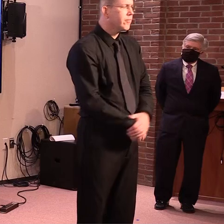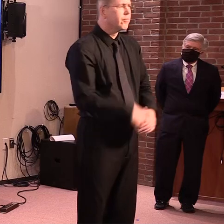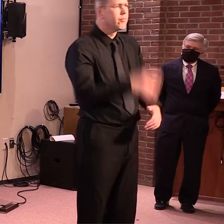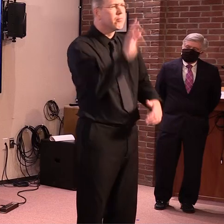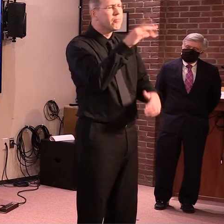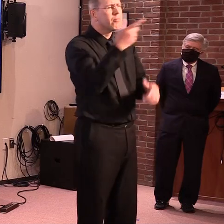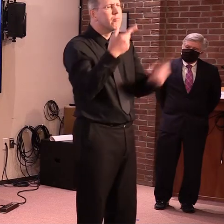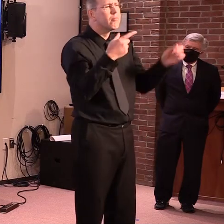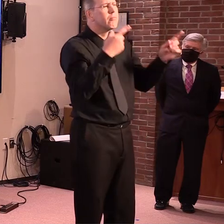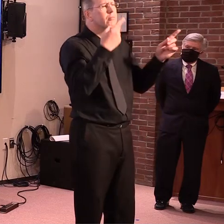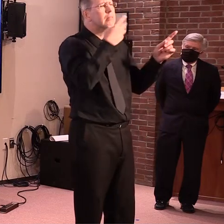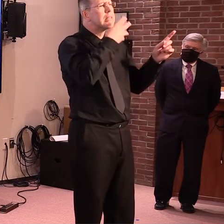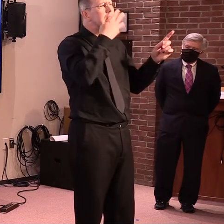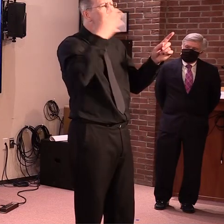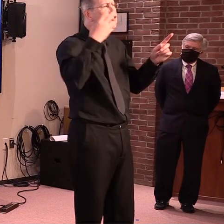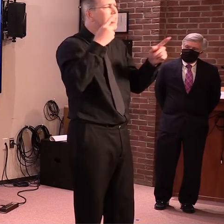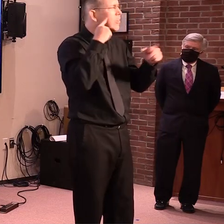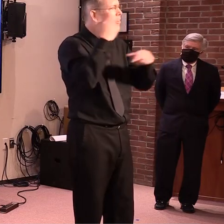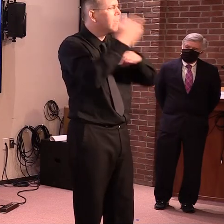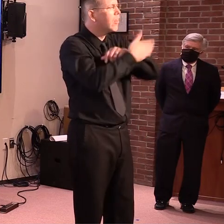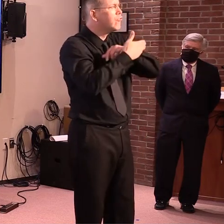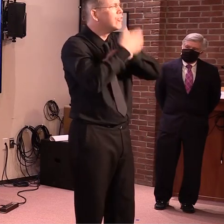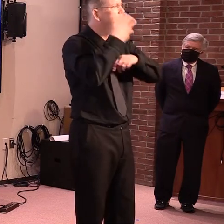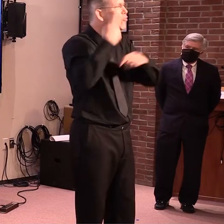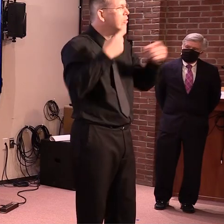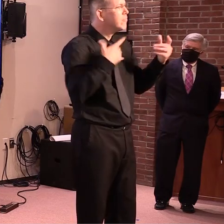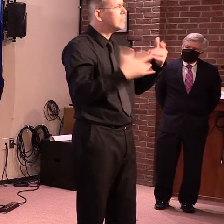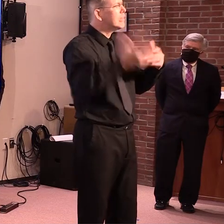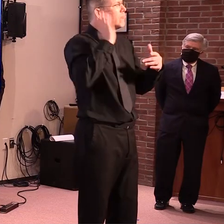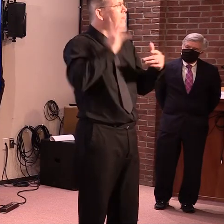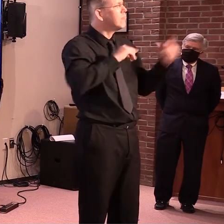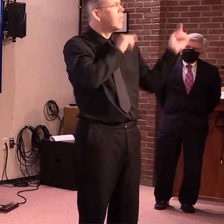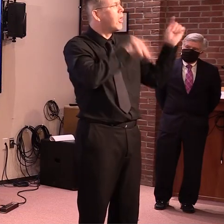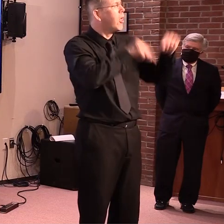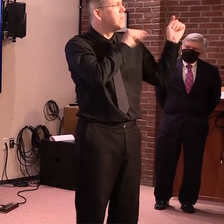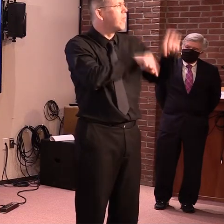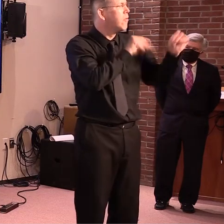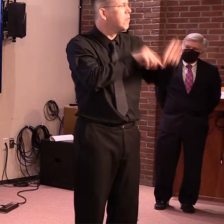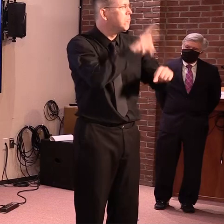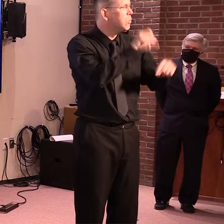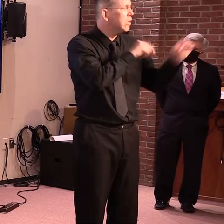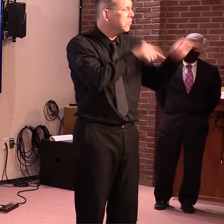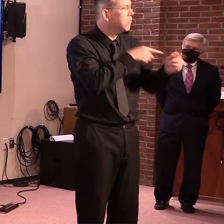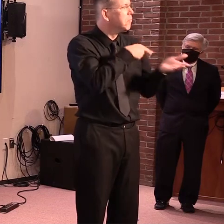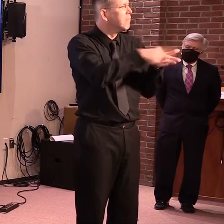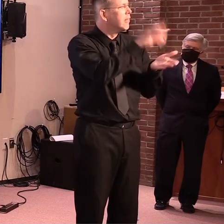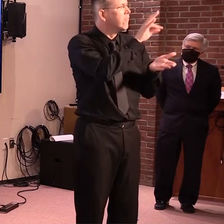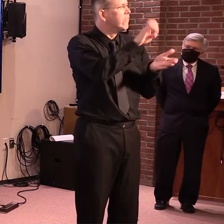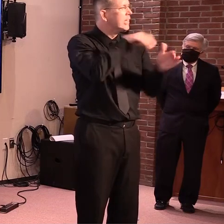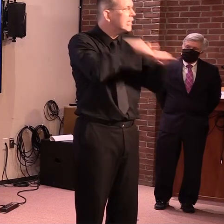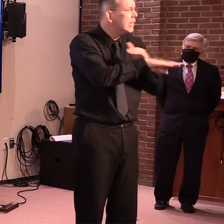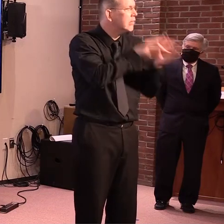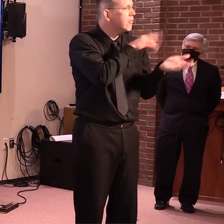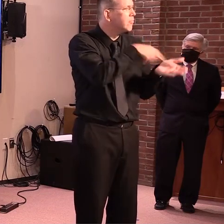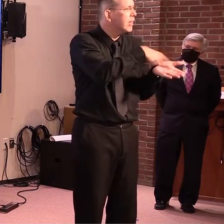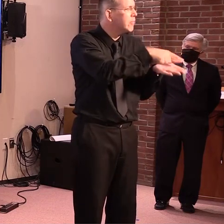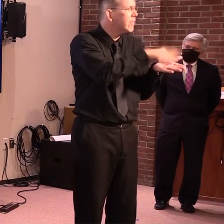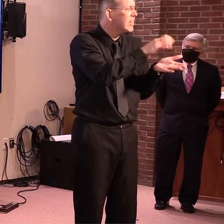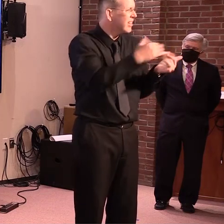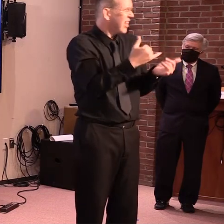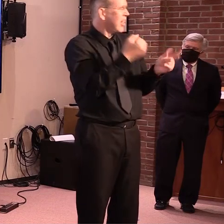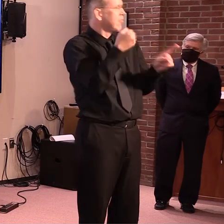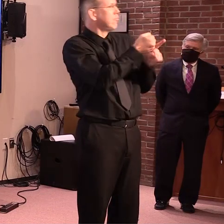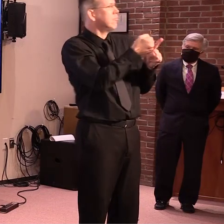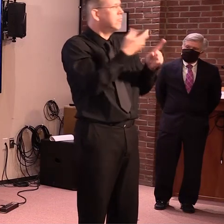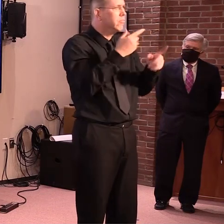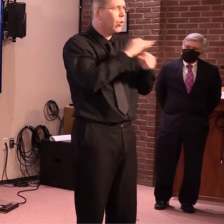those $600 payments continue for? Yeah, I'll refer that to Commissioner